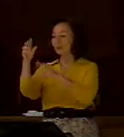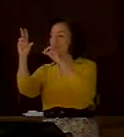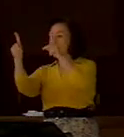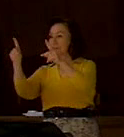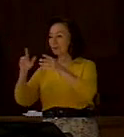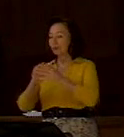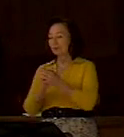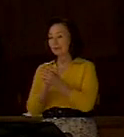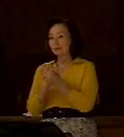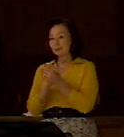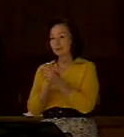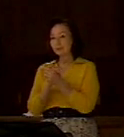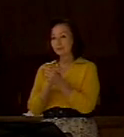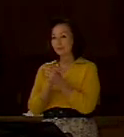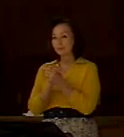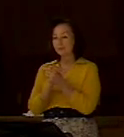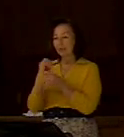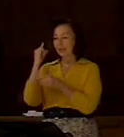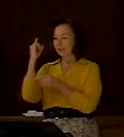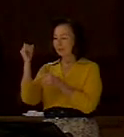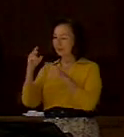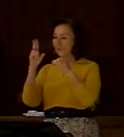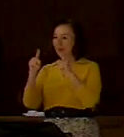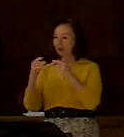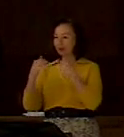on. Imagine someone